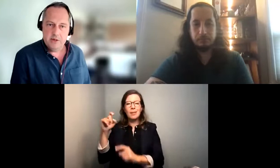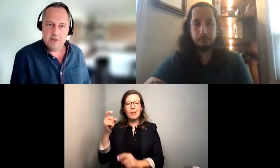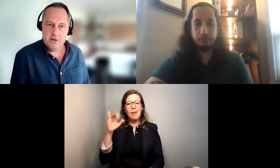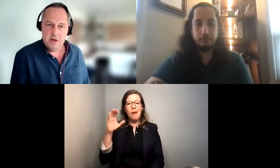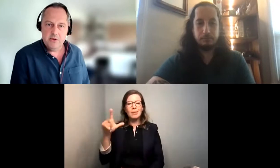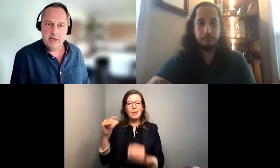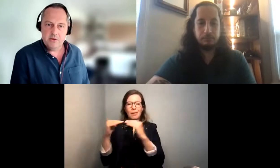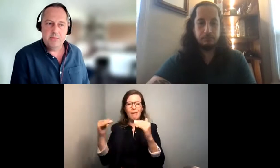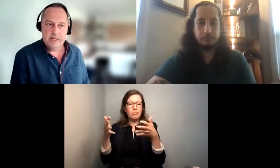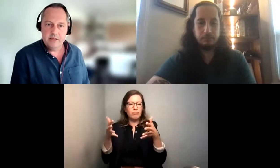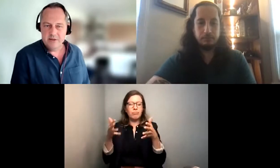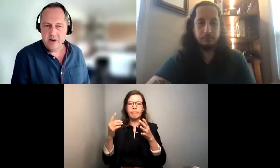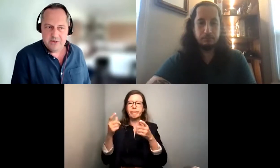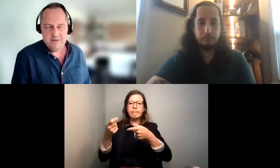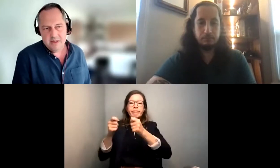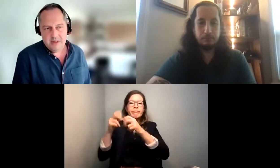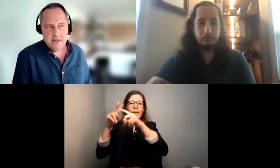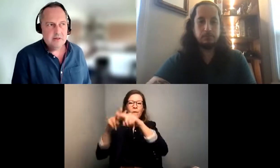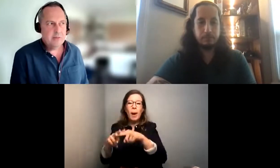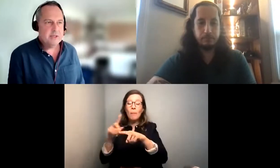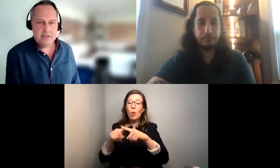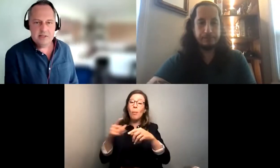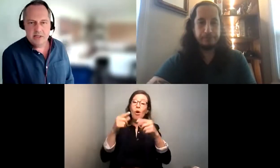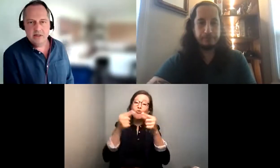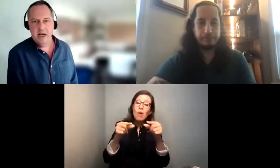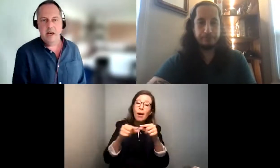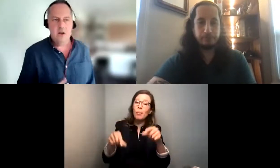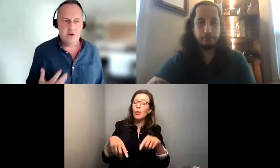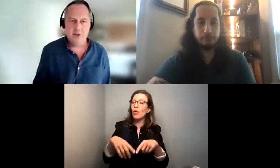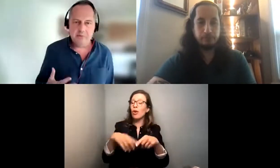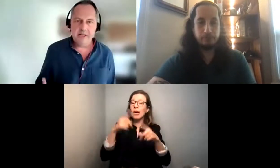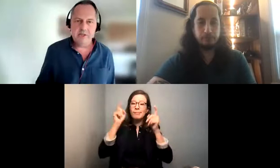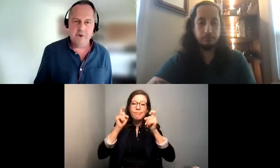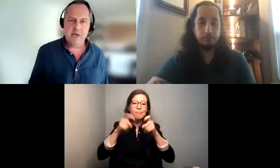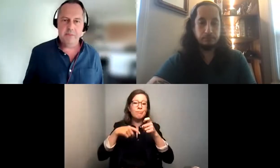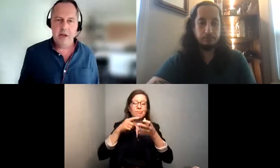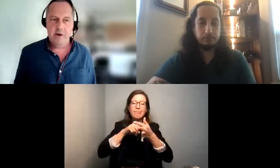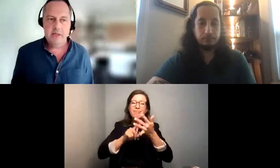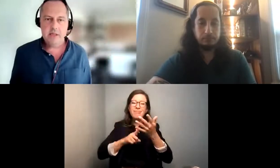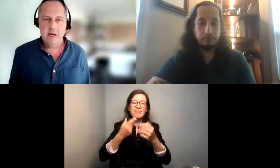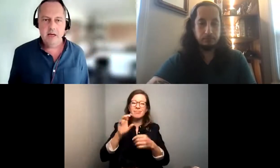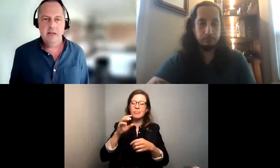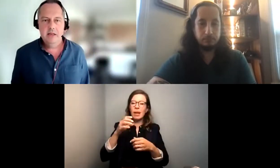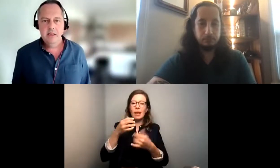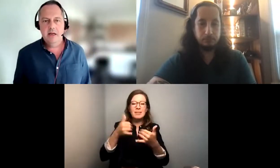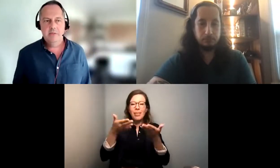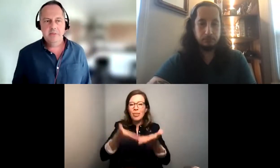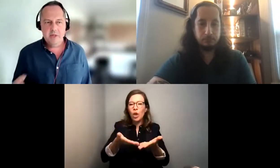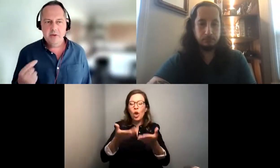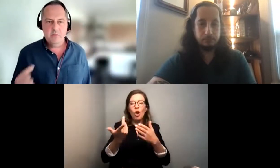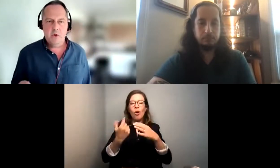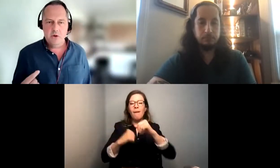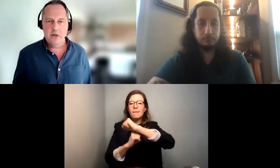some of the words. A lot of the actual base, grammar's still there. A lot of the base vocabulary is there.